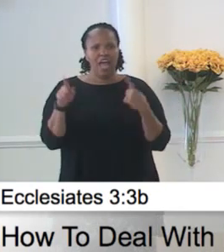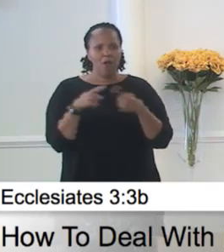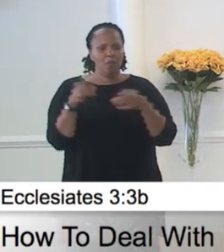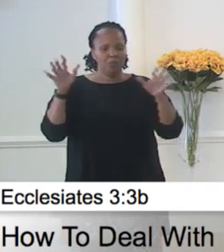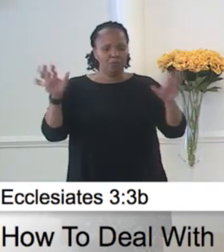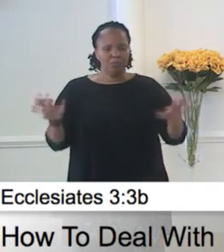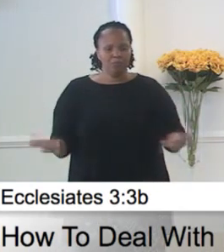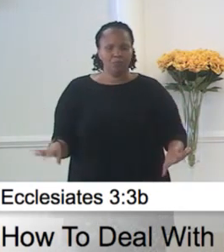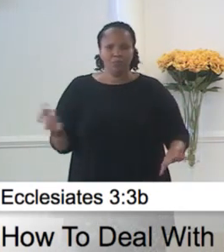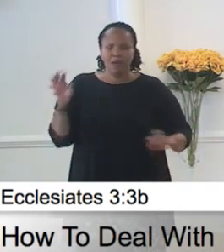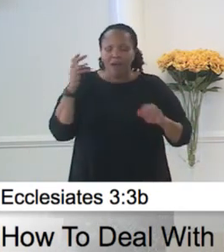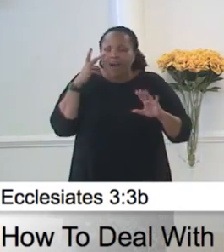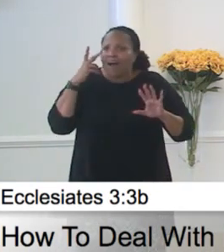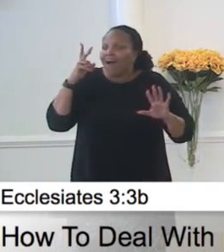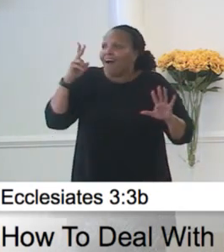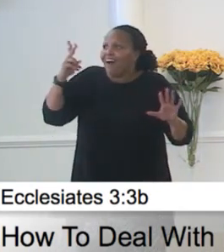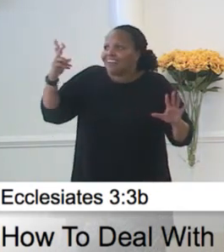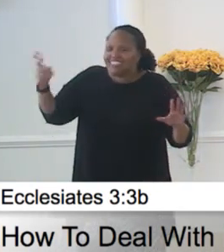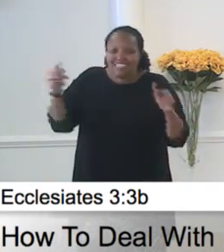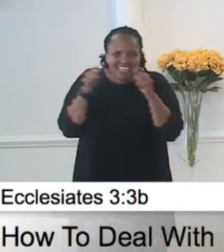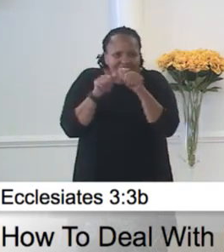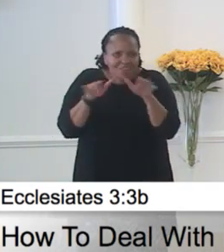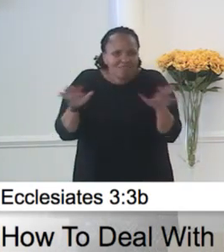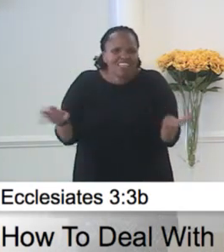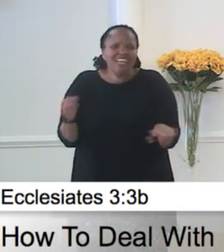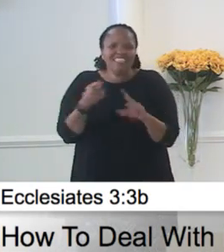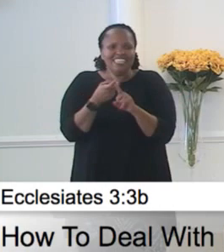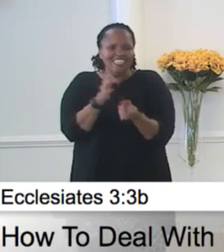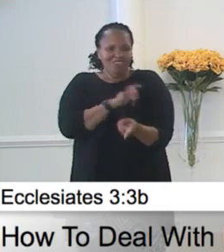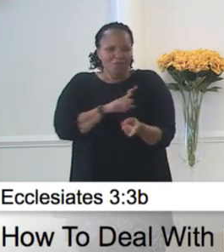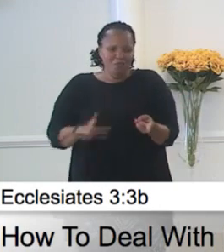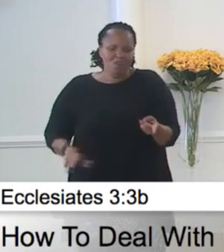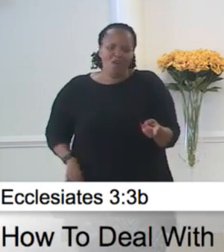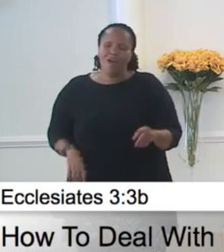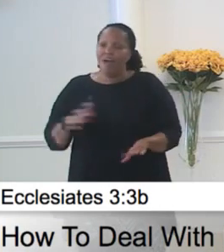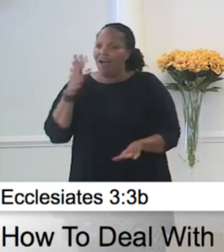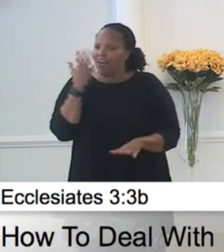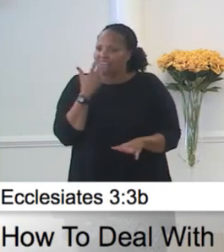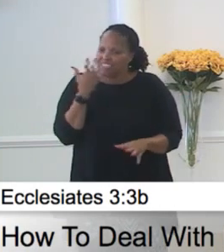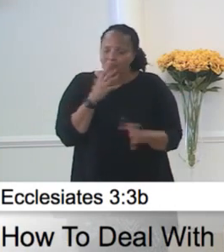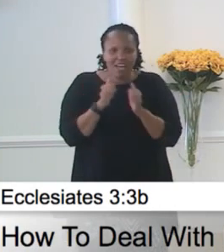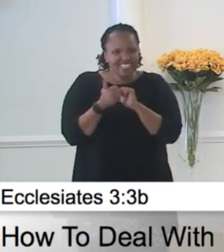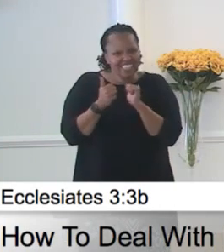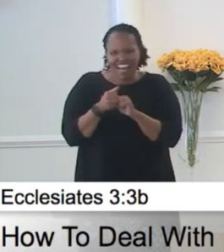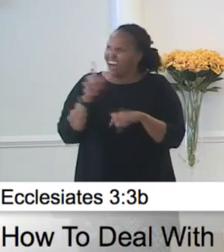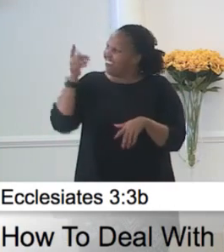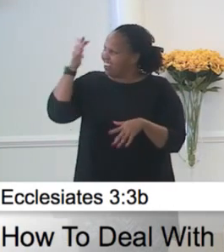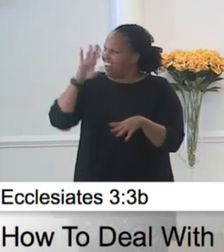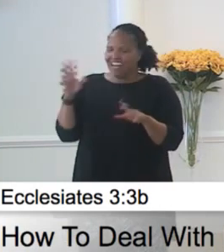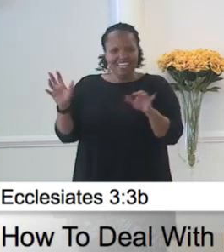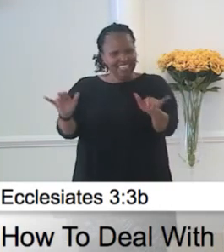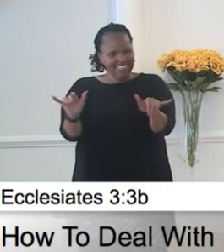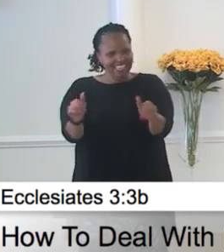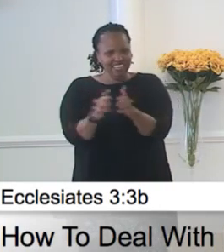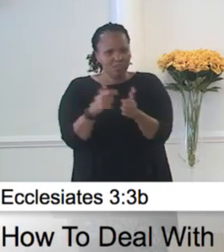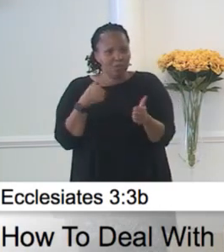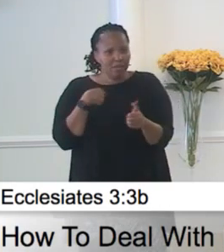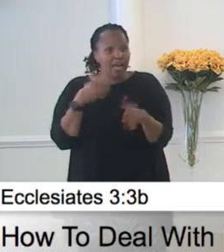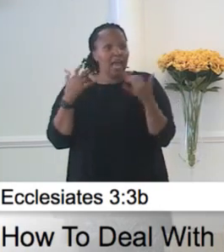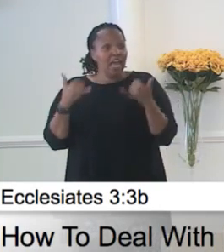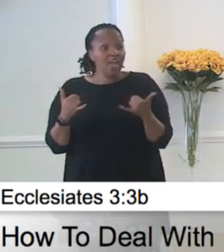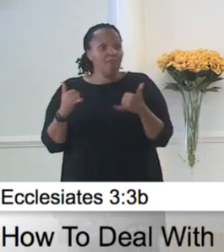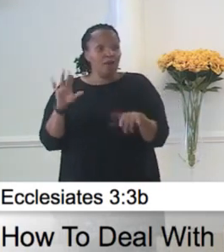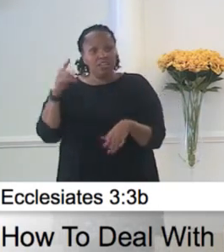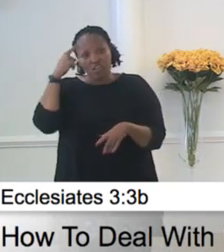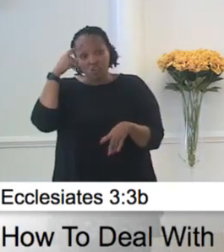falls down, I see the blessing of the Lord. It's amazing how he hangs around. Even right now, your mind